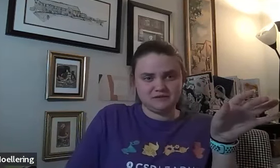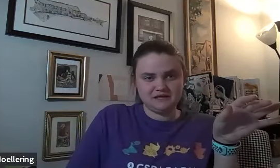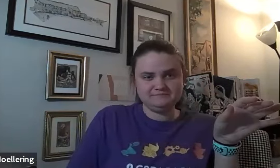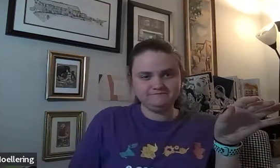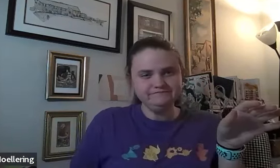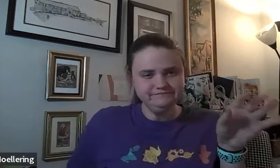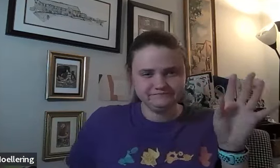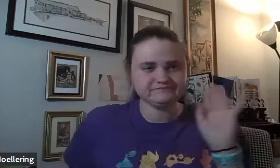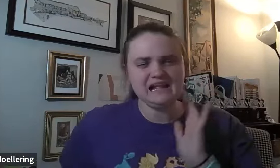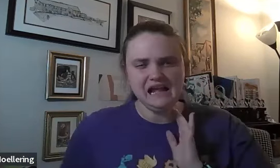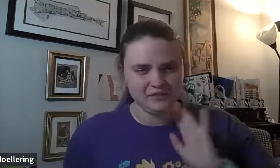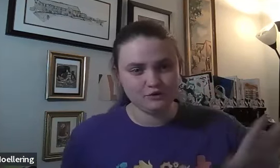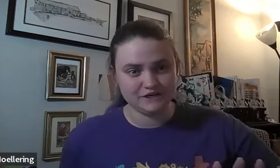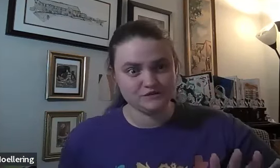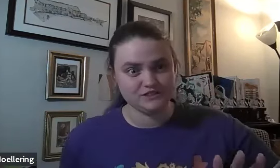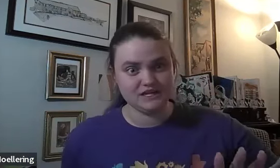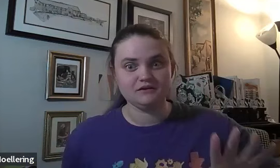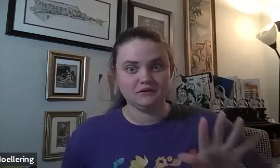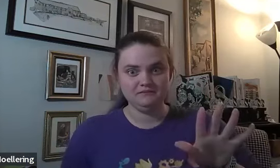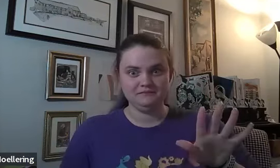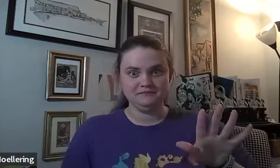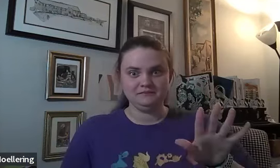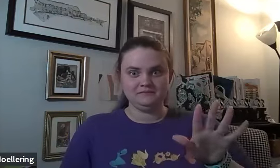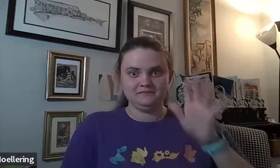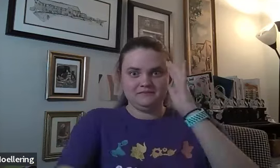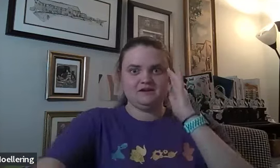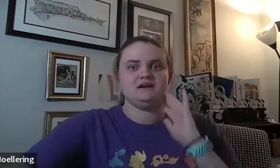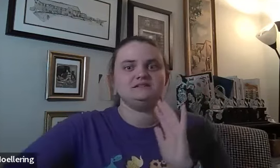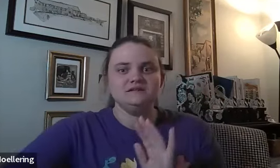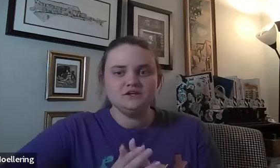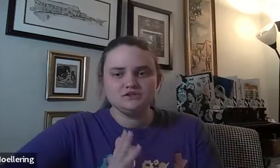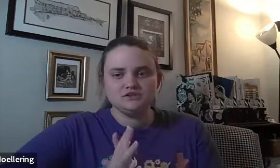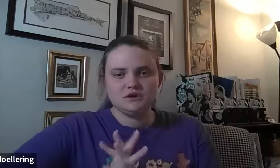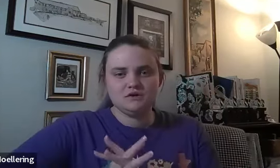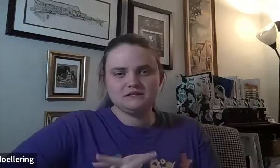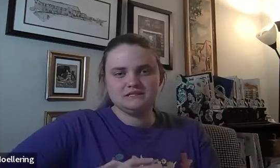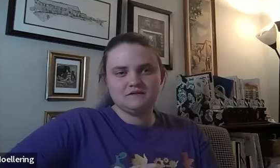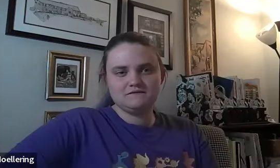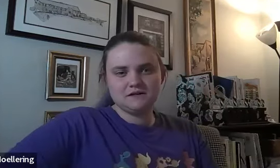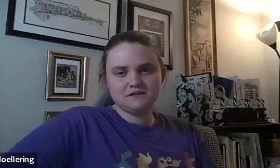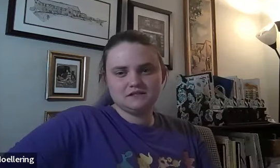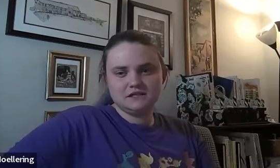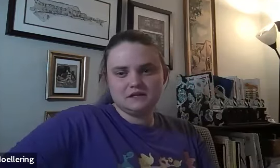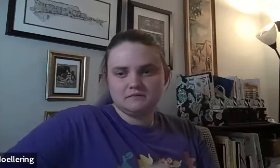again. And then we'll finish for tonight. Okay. All right. So let's see our first